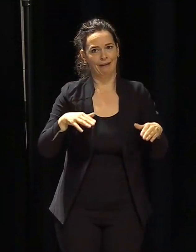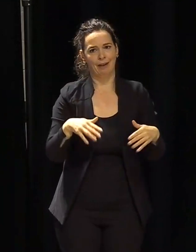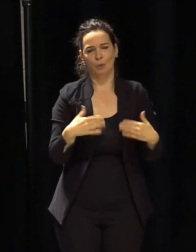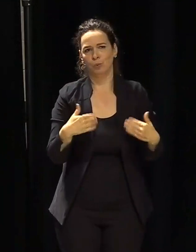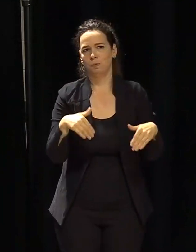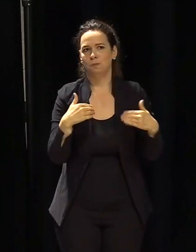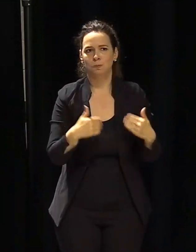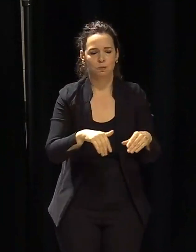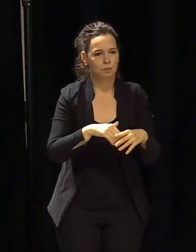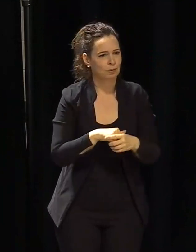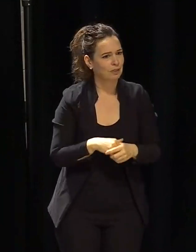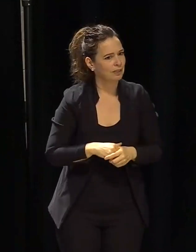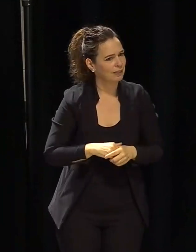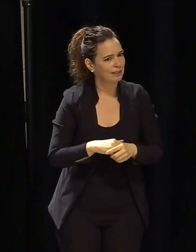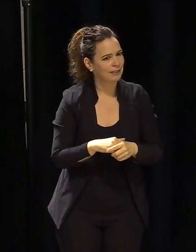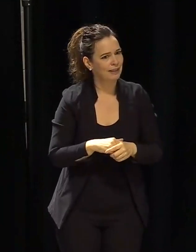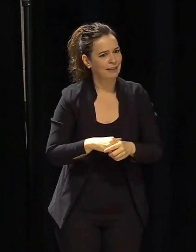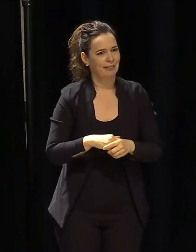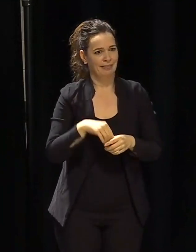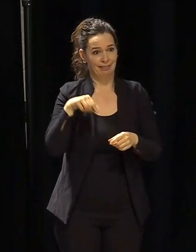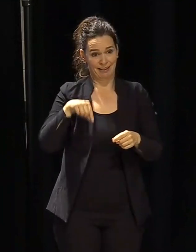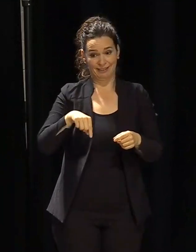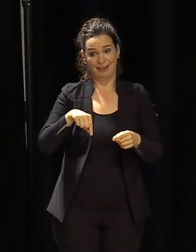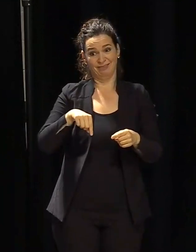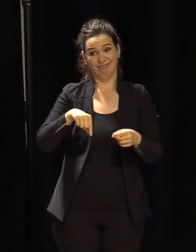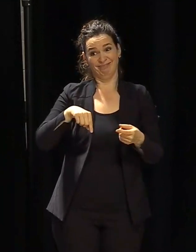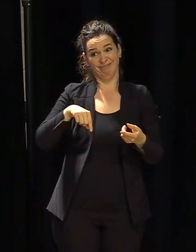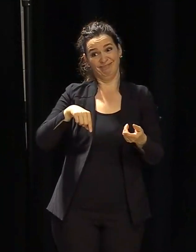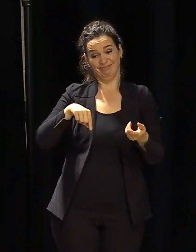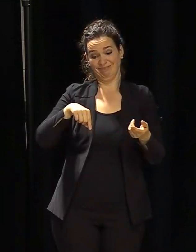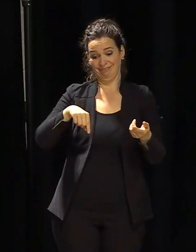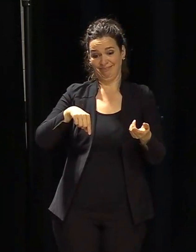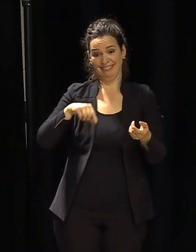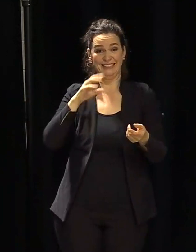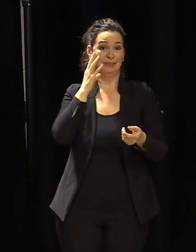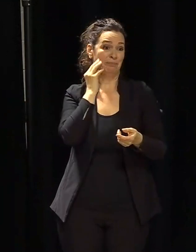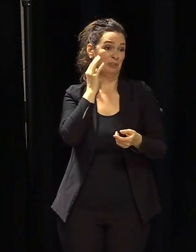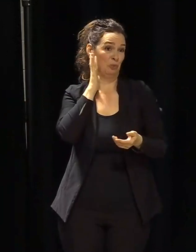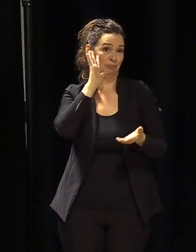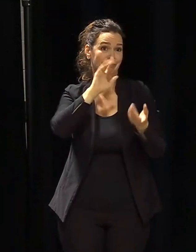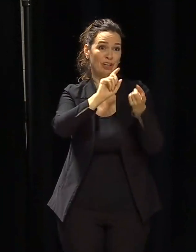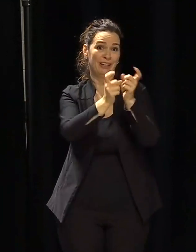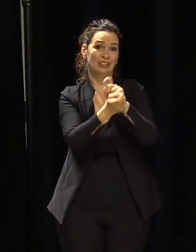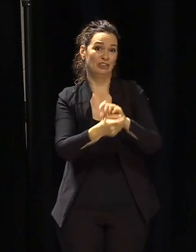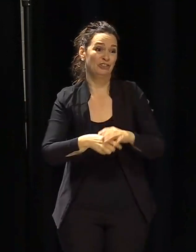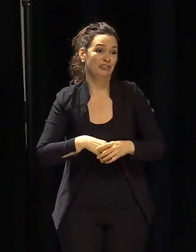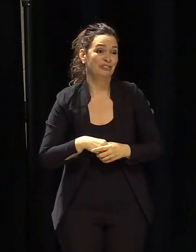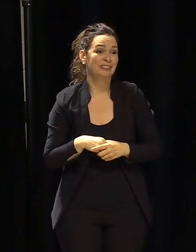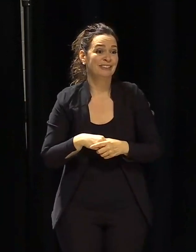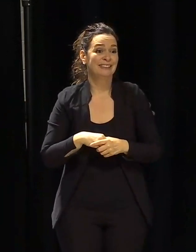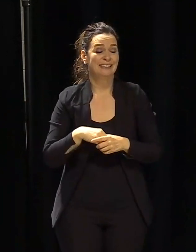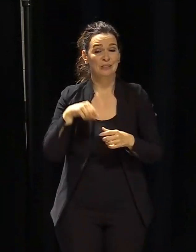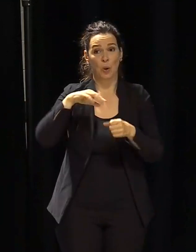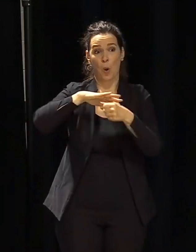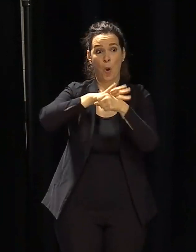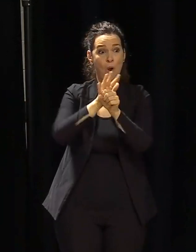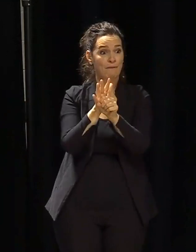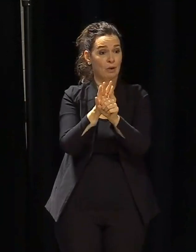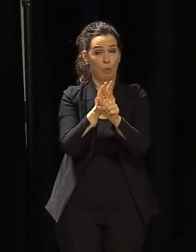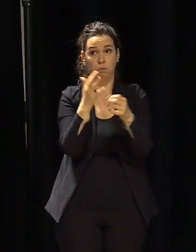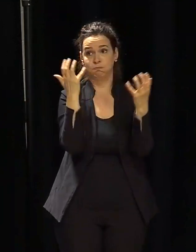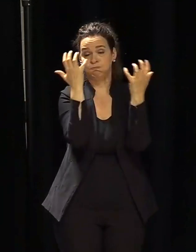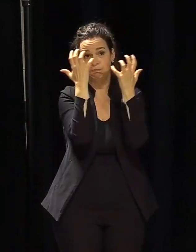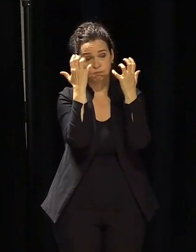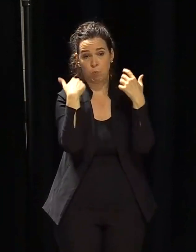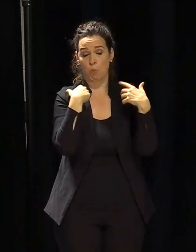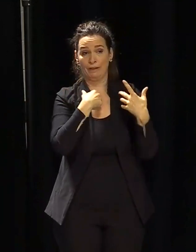but it's a fluid situation. With this virus, nobody wants to get sick, right? But we know if